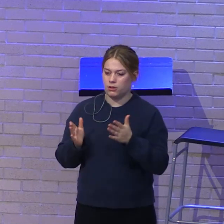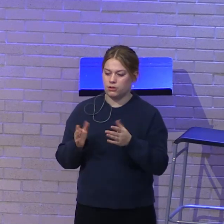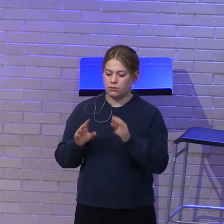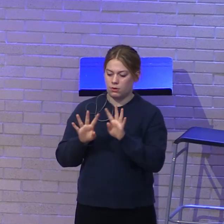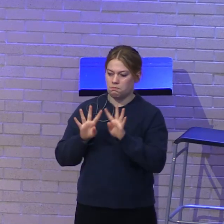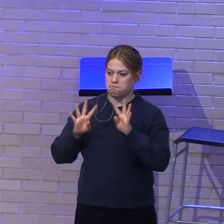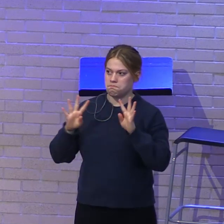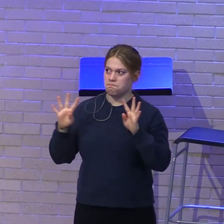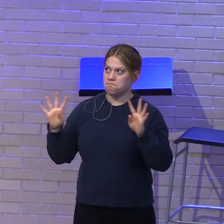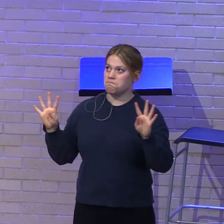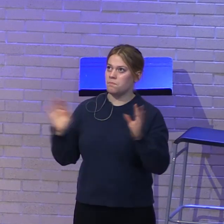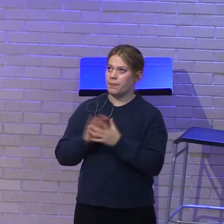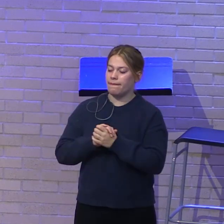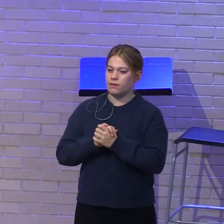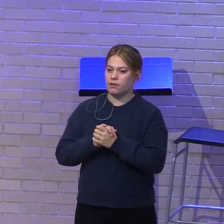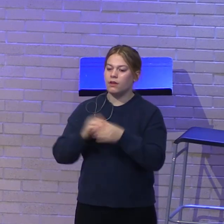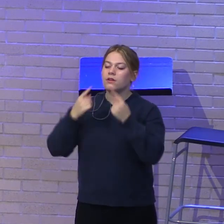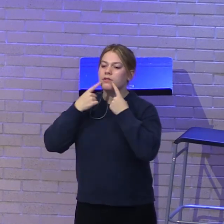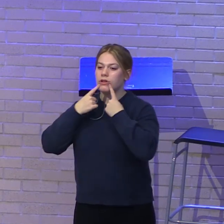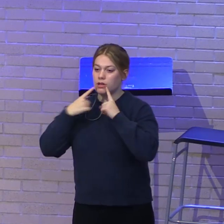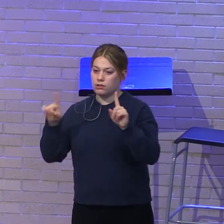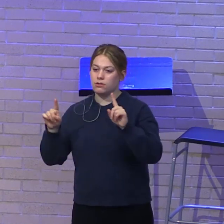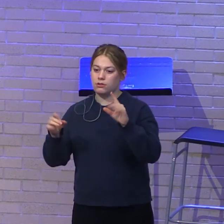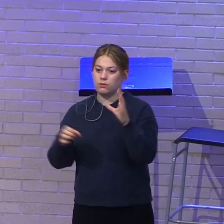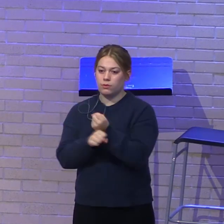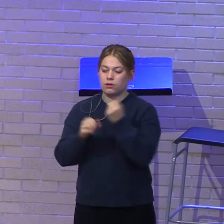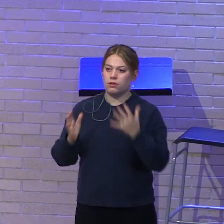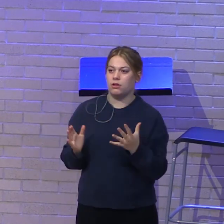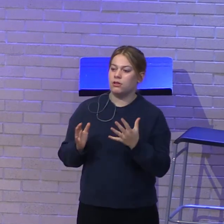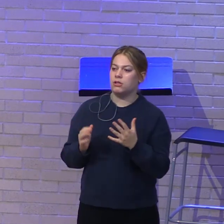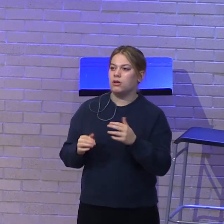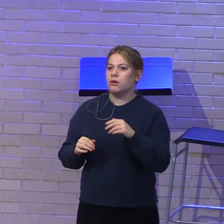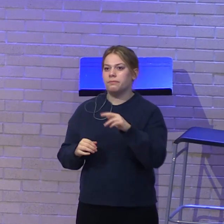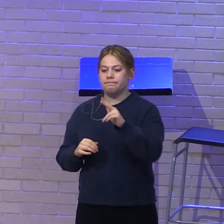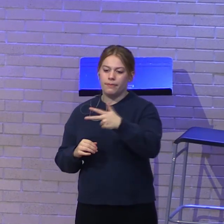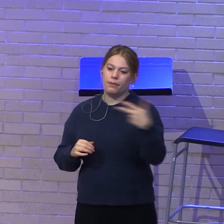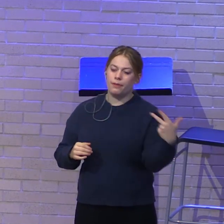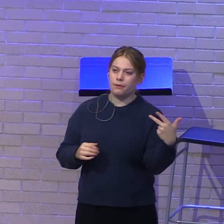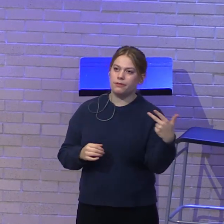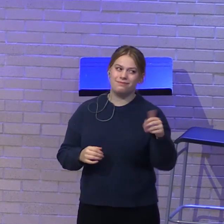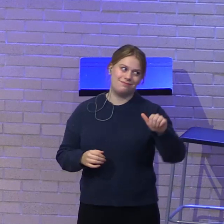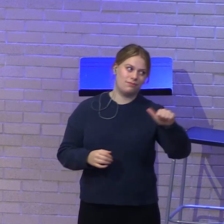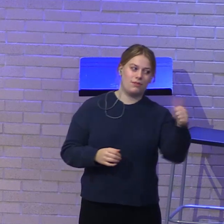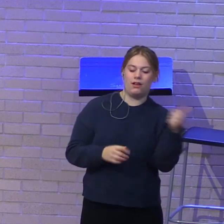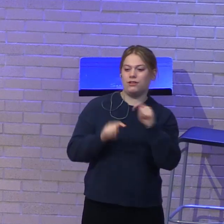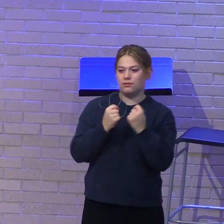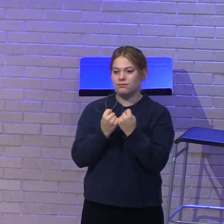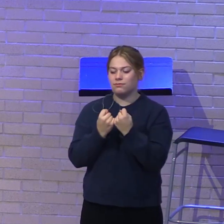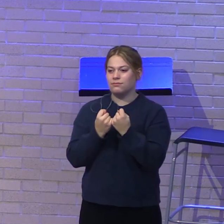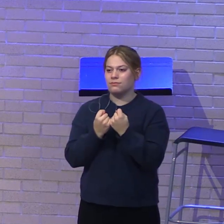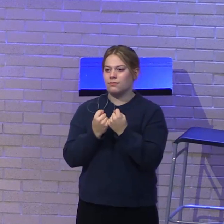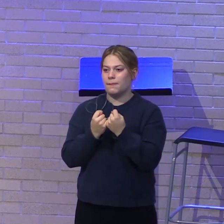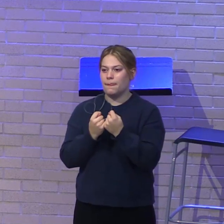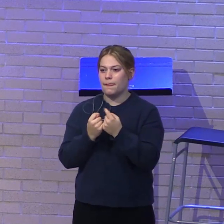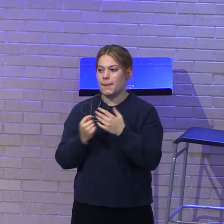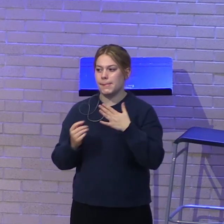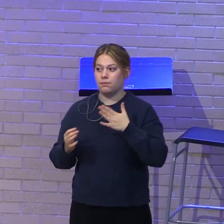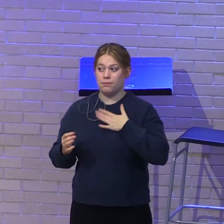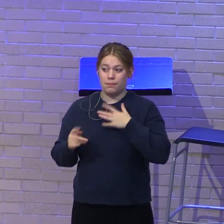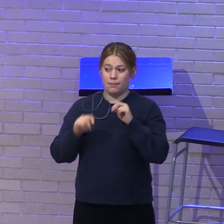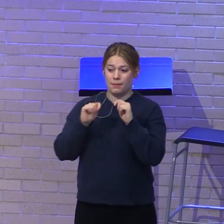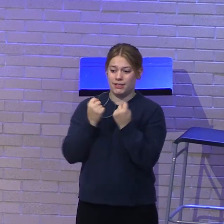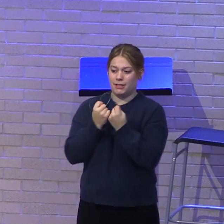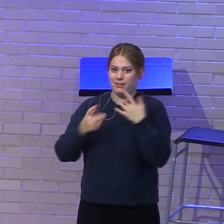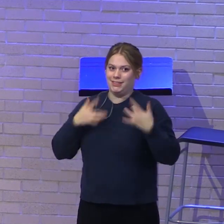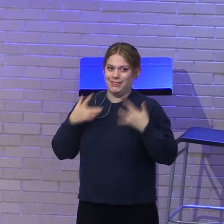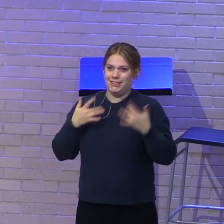start to announce the winners. They do the podium as they normally do. They announce third place, somebody else, and the team around me is getting excited.